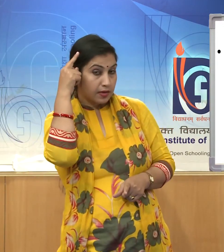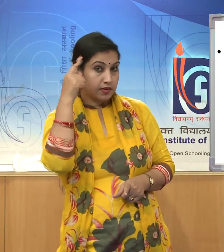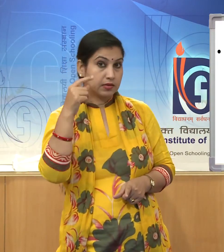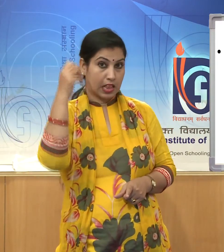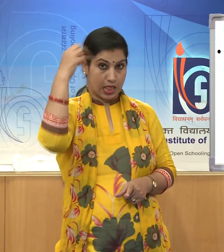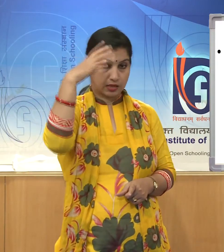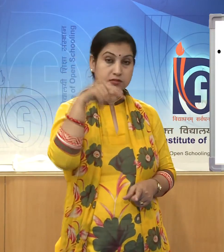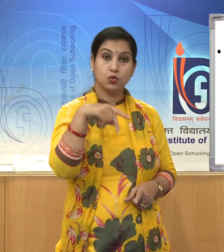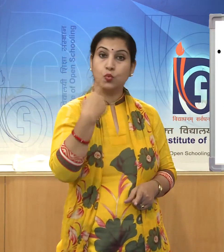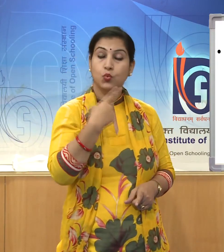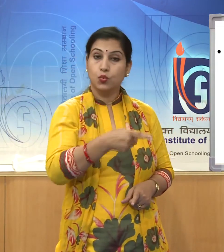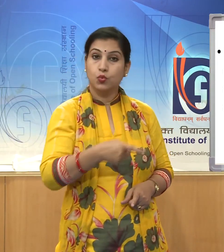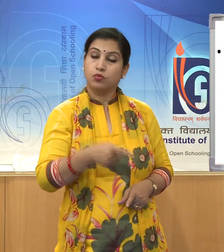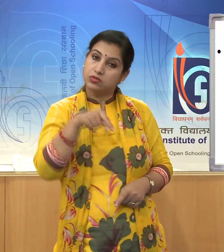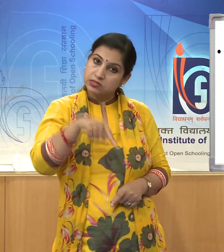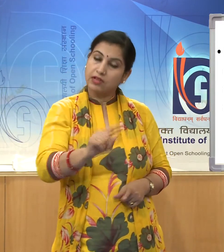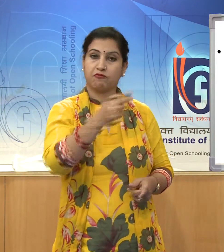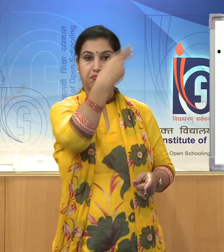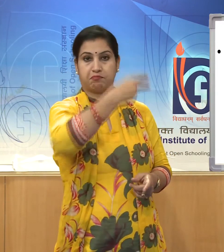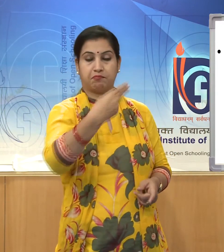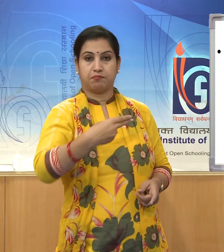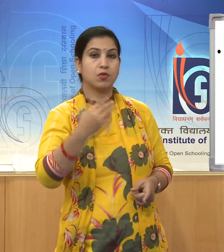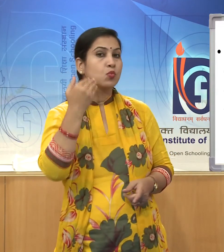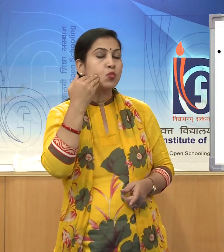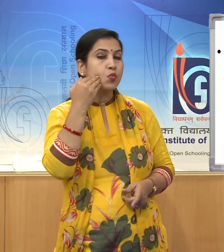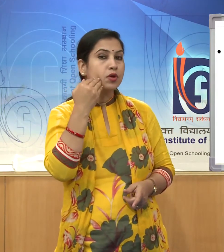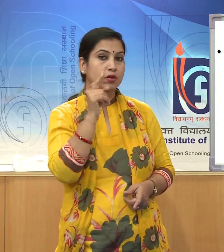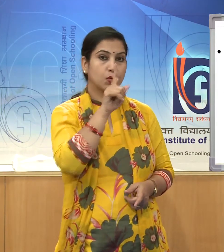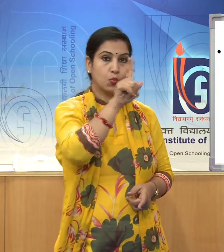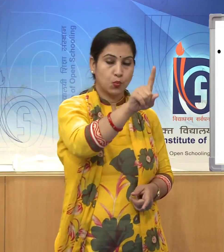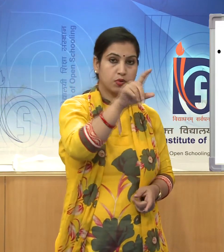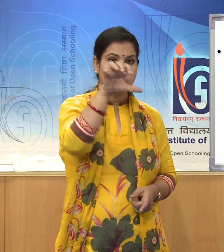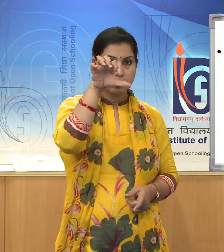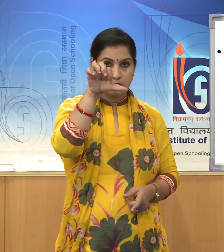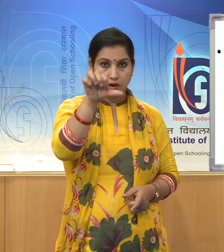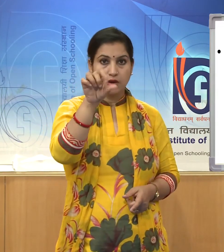by Kandinsky in the year 1913.